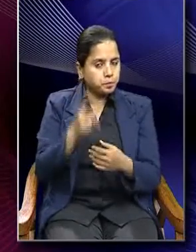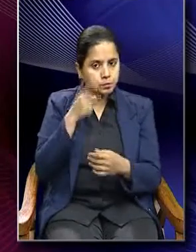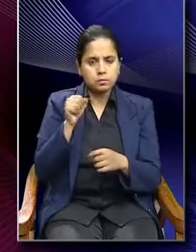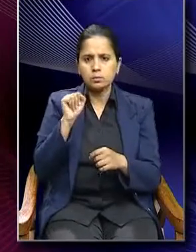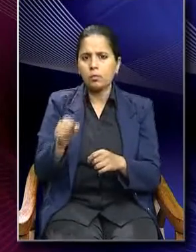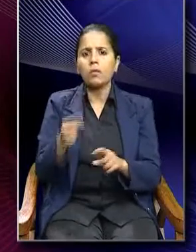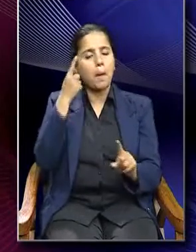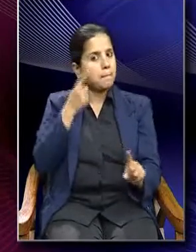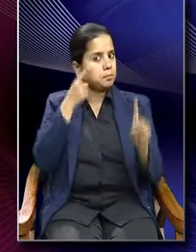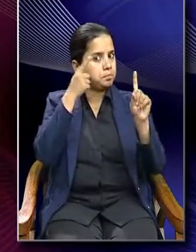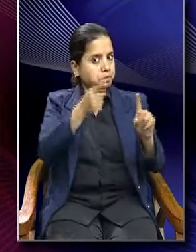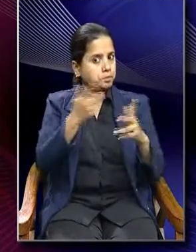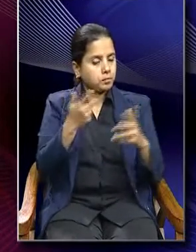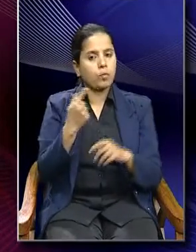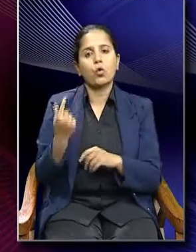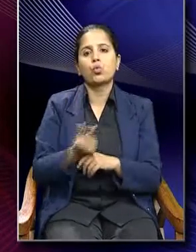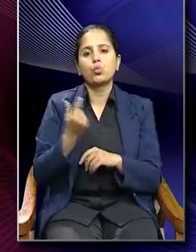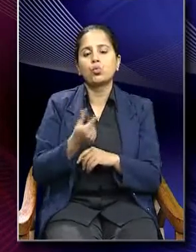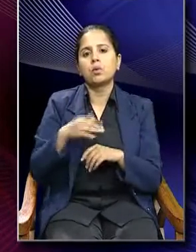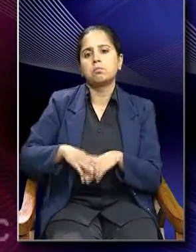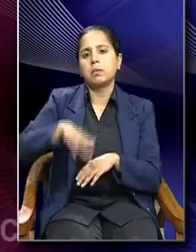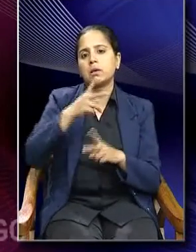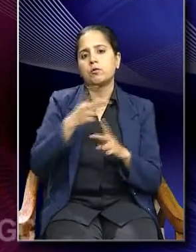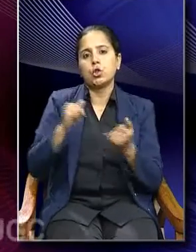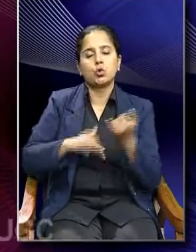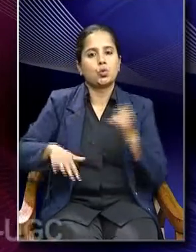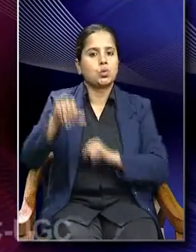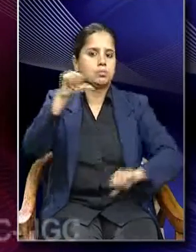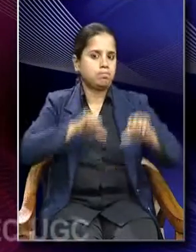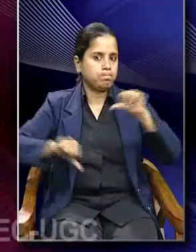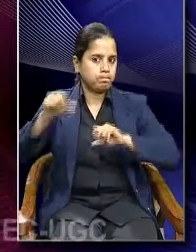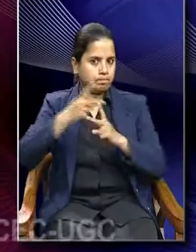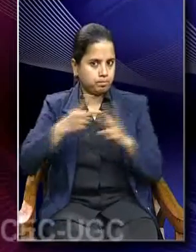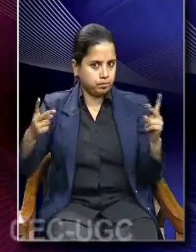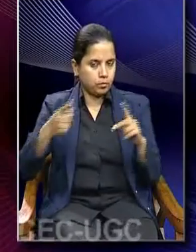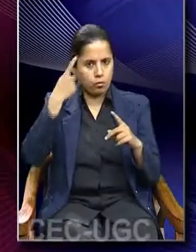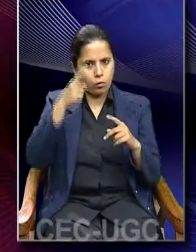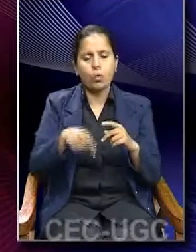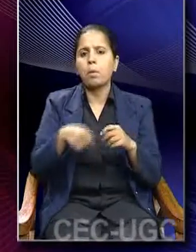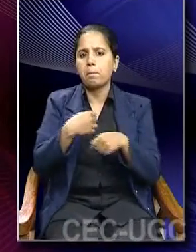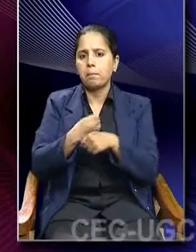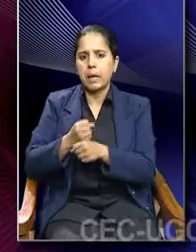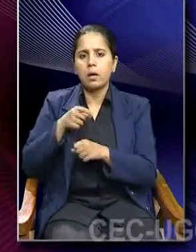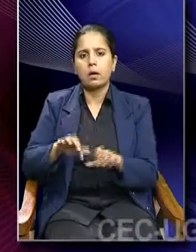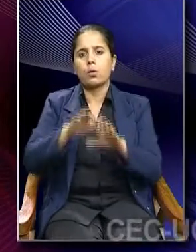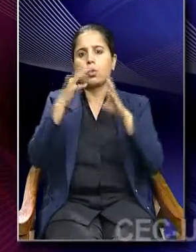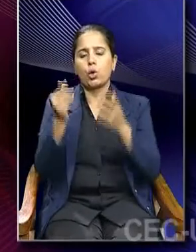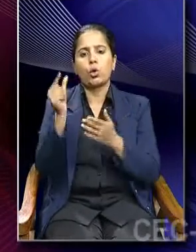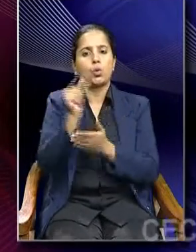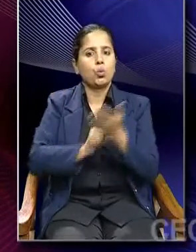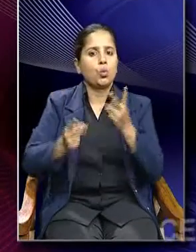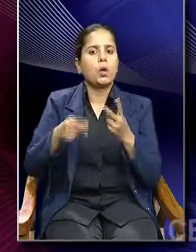goal was to utilize multiple social science disciplines to create a universal theory of